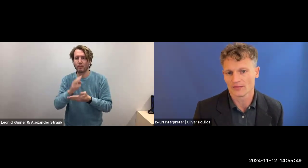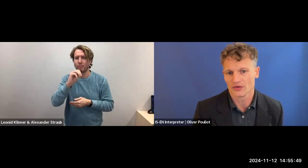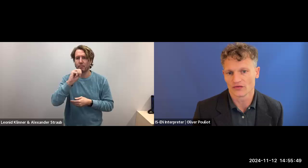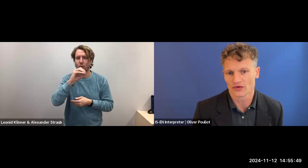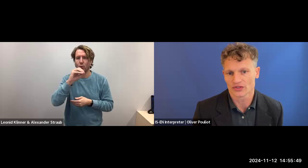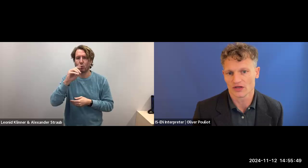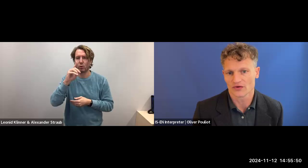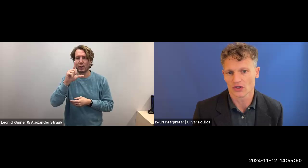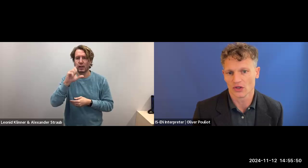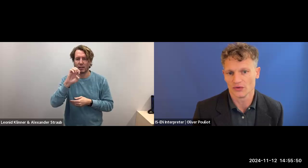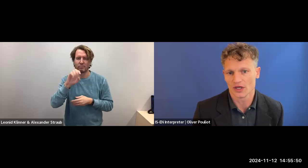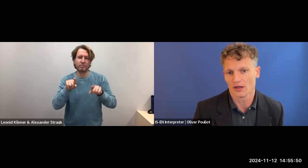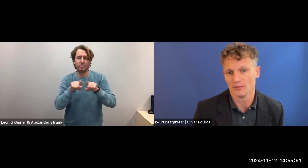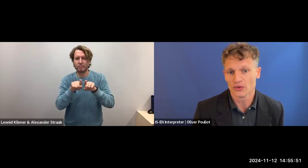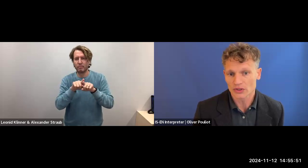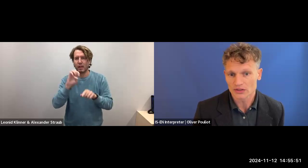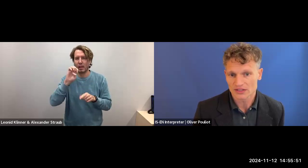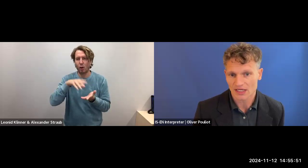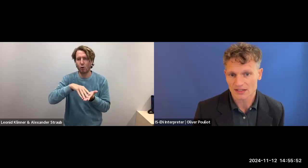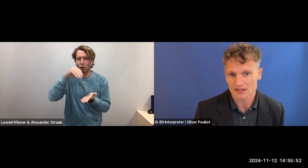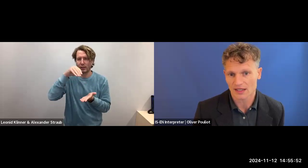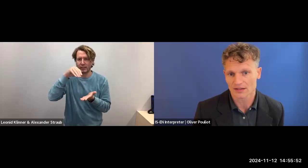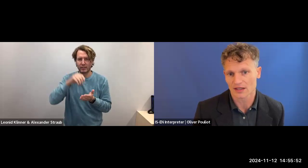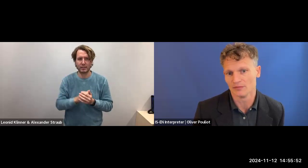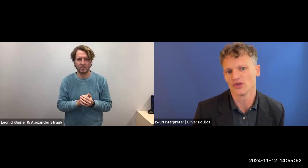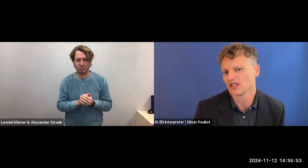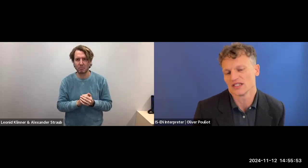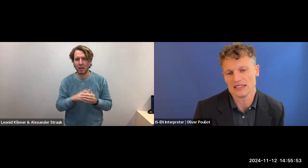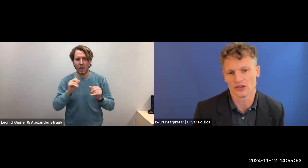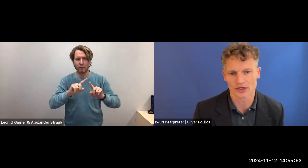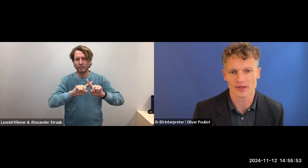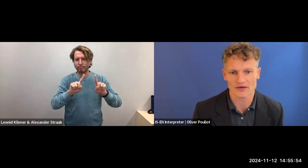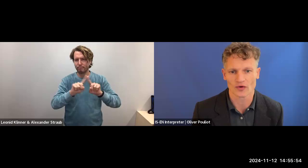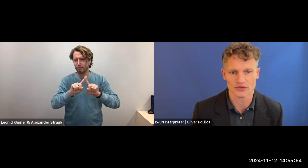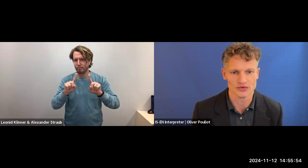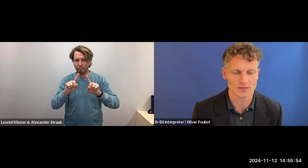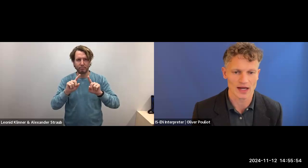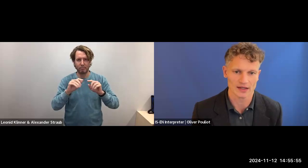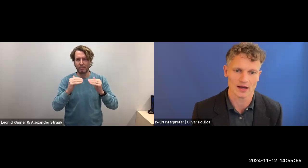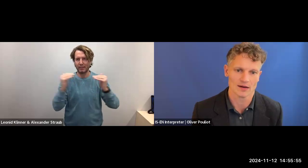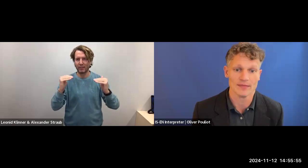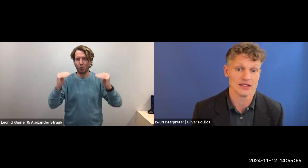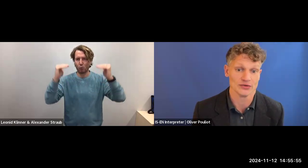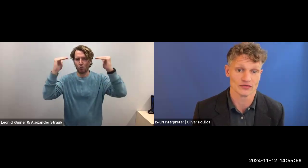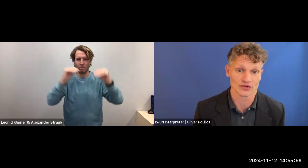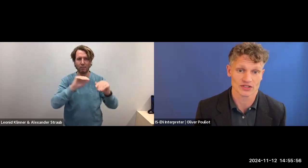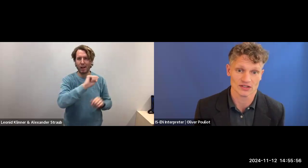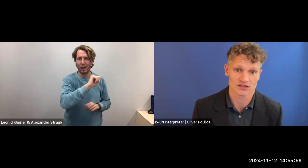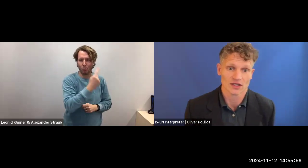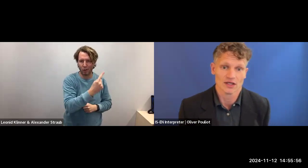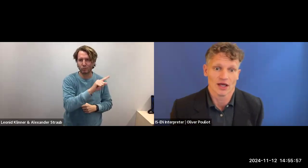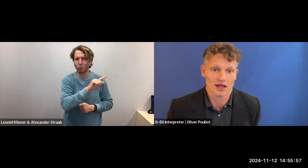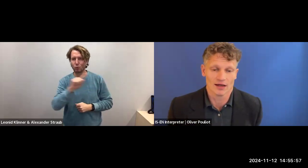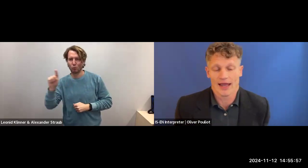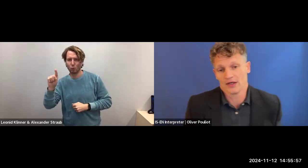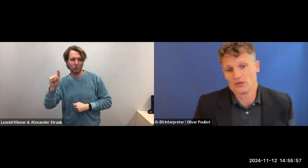taken from the University of Cologne Moodle site, and Moodle is an e-learning platform used by many